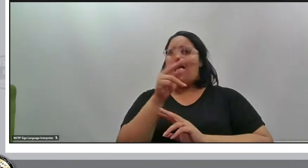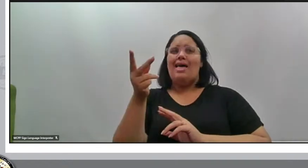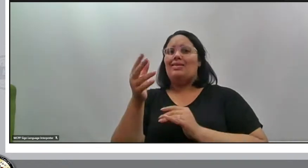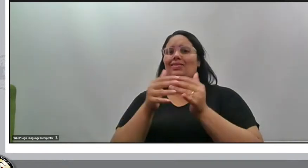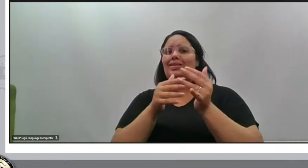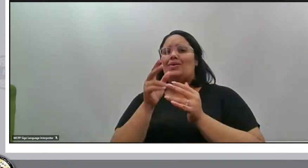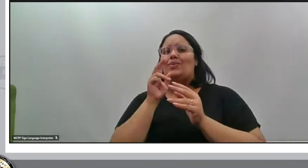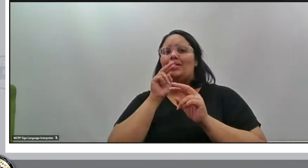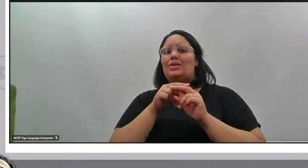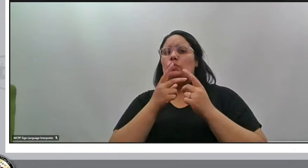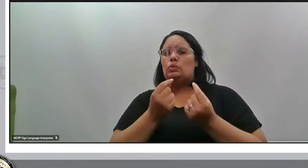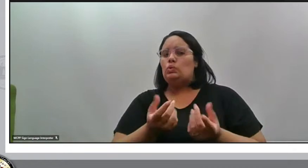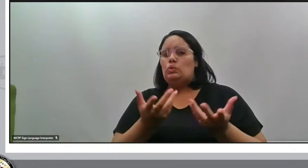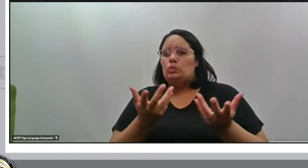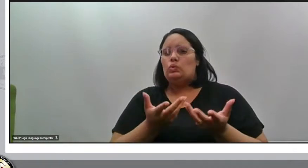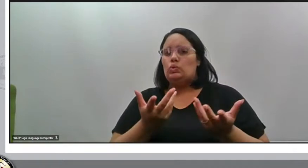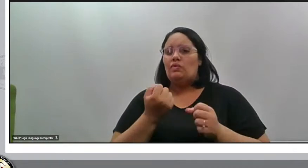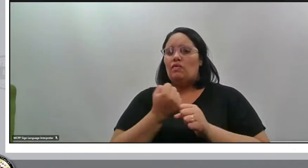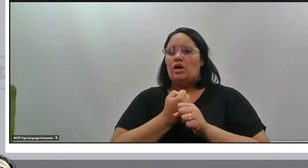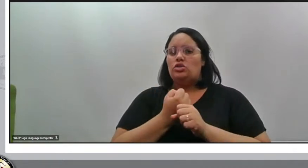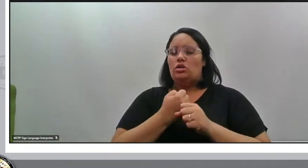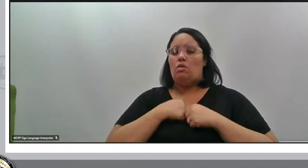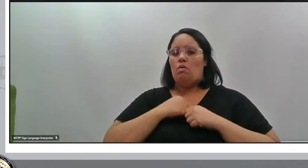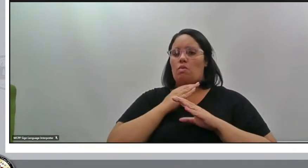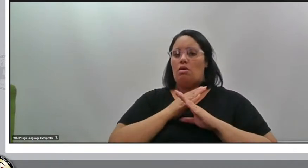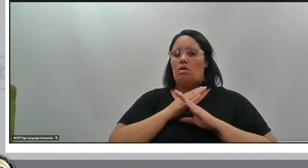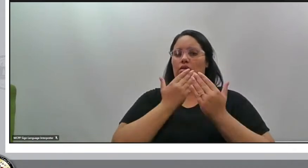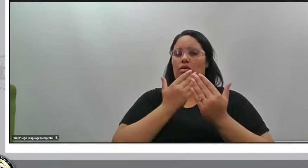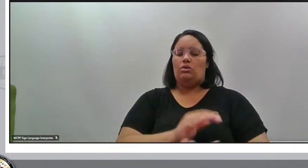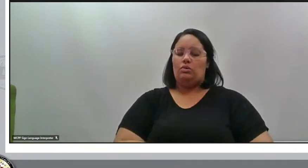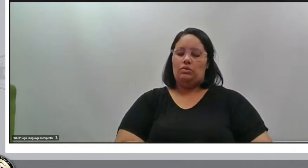do required for the functioning of our work. Thank you.